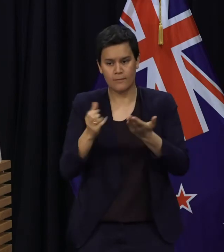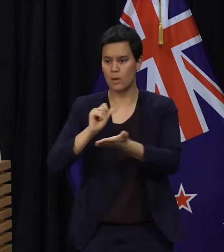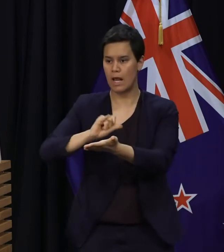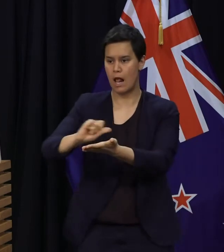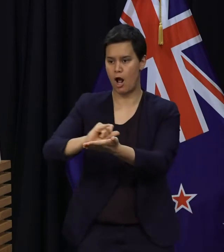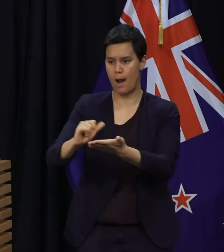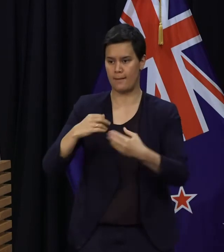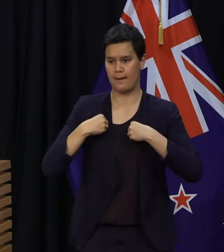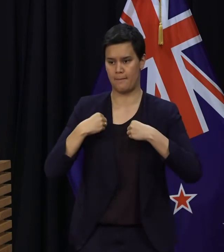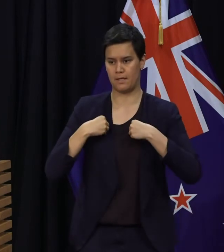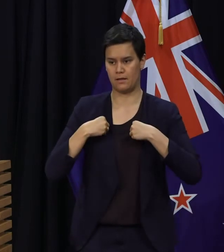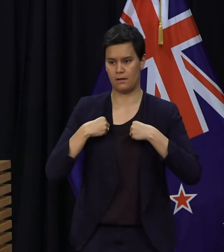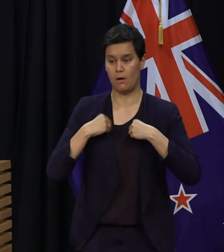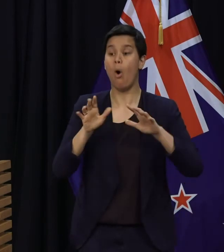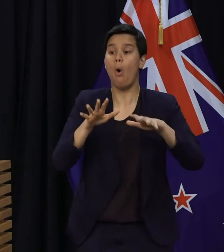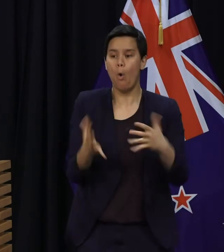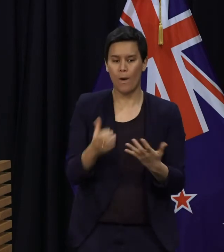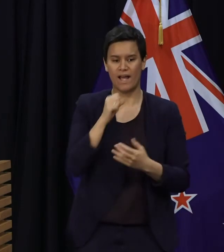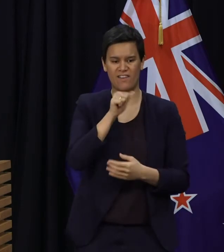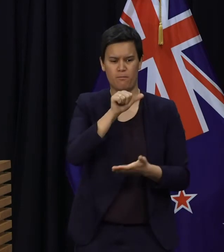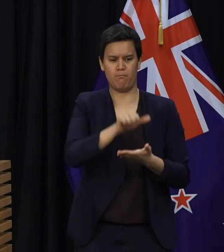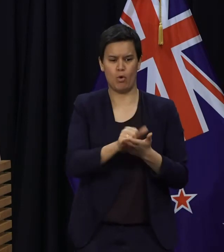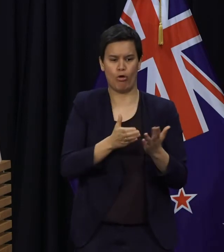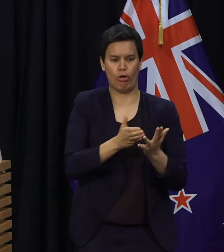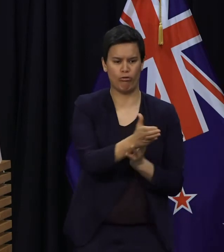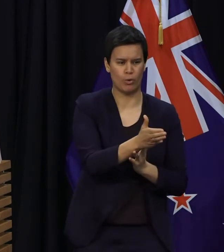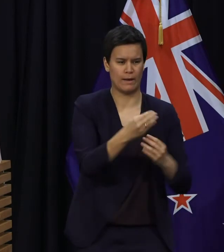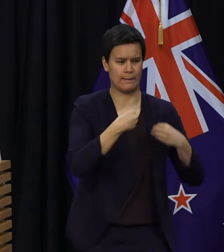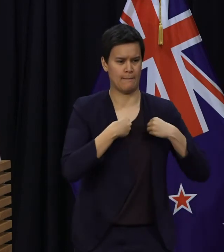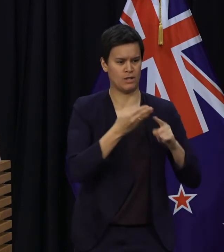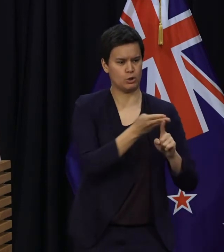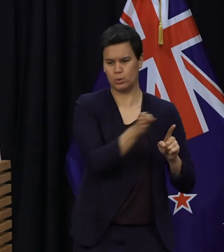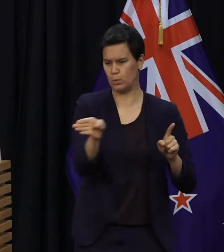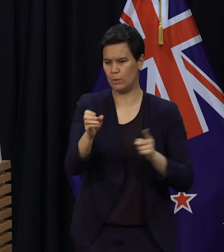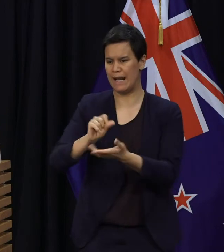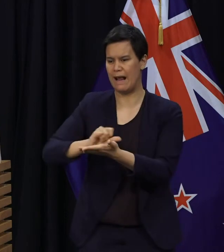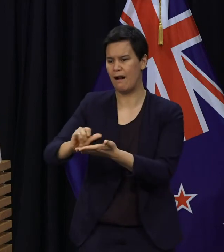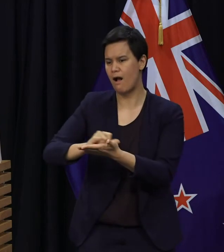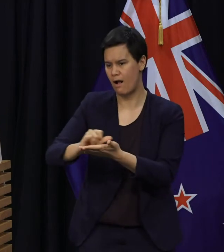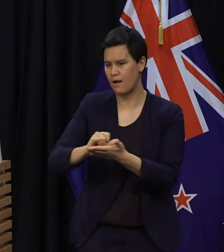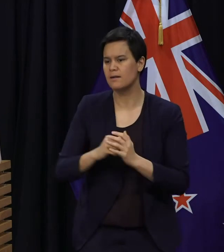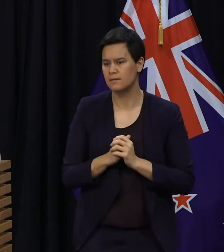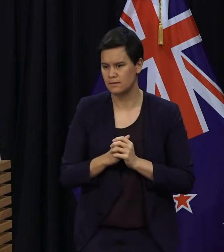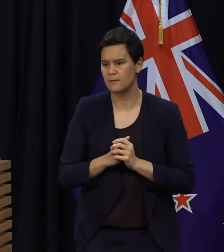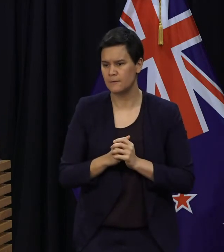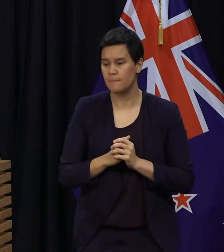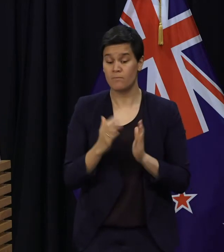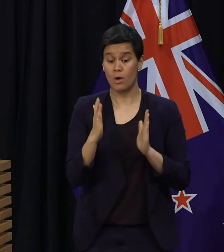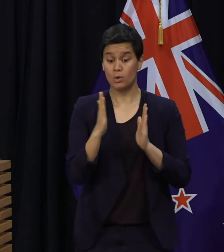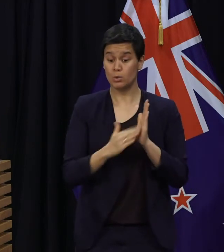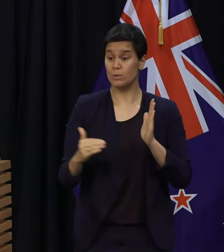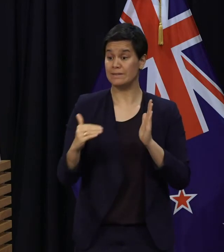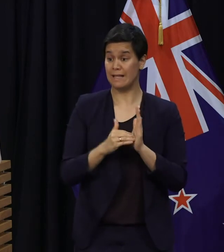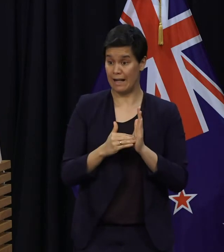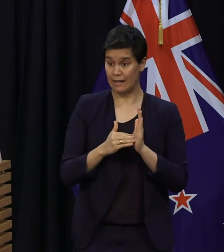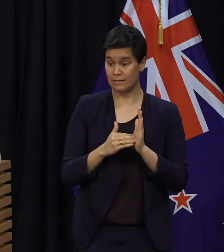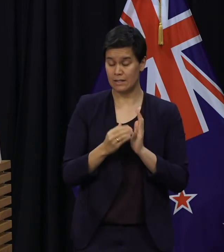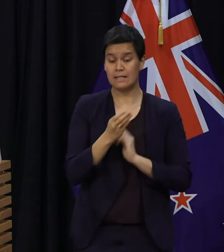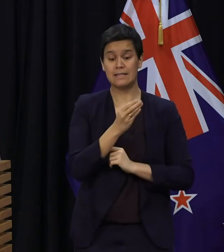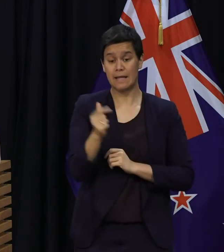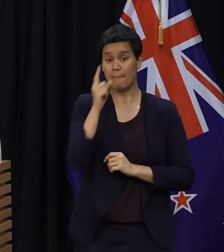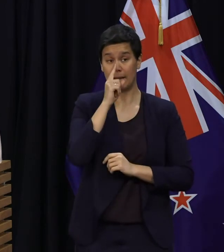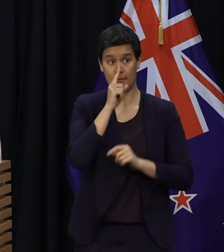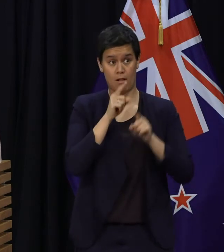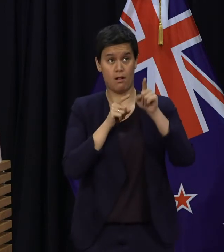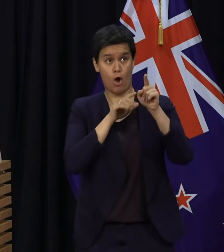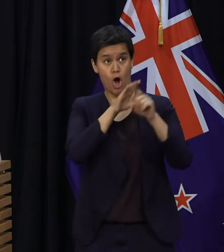third-party booking system. That is why we flagged in advance the need for people who would be entering New Zealand from that date to have a voucher. We did as